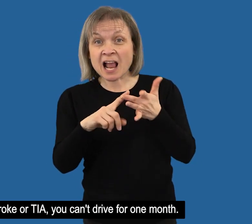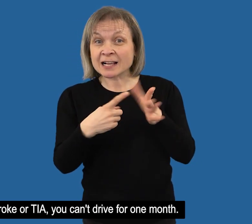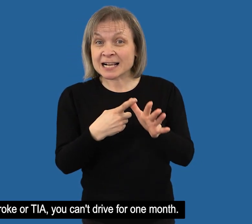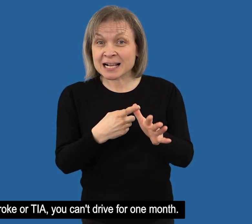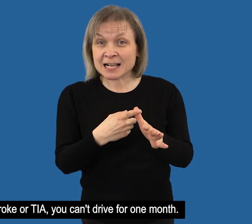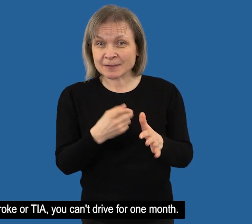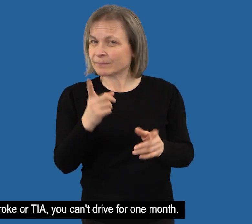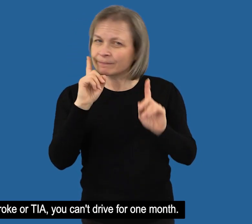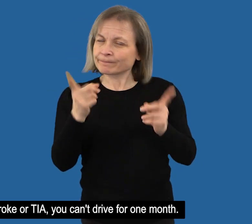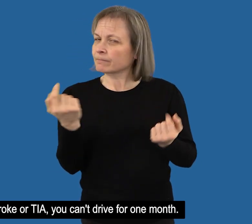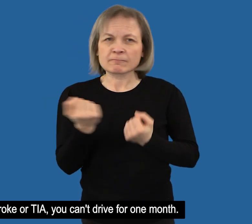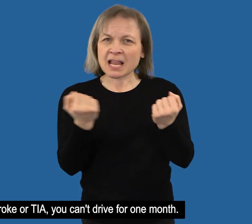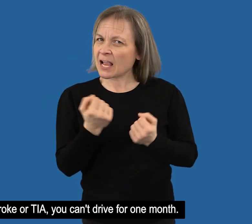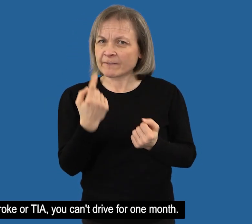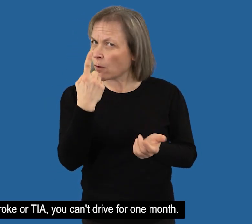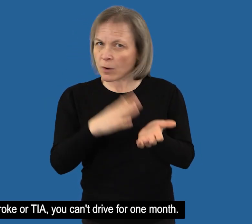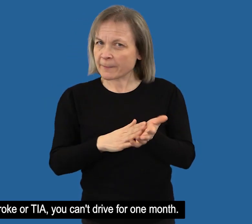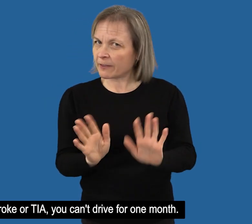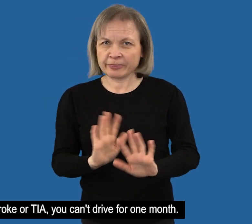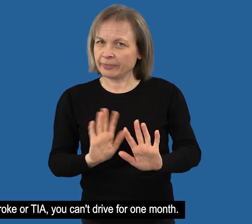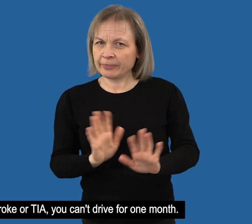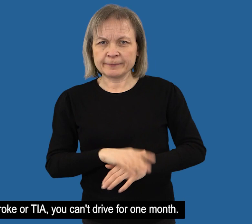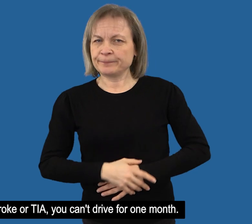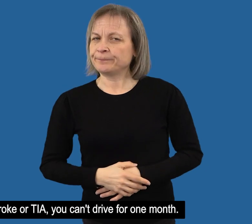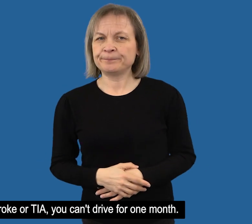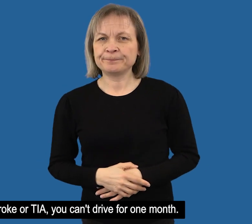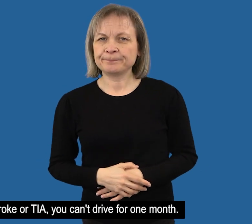If you've had a stroke or TIA, you can't drive for 1 month.